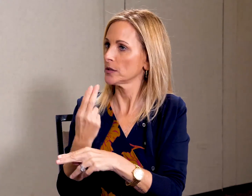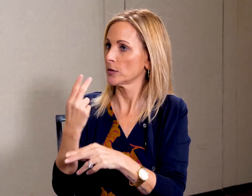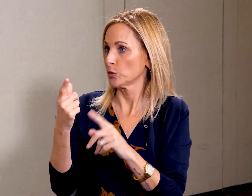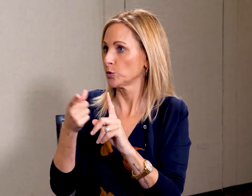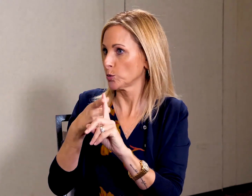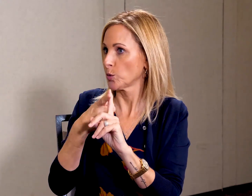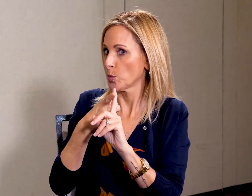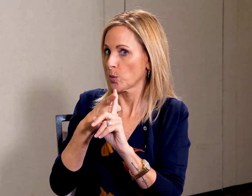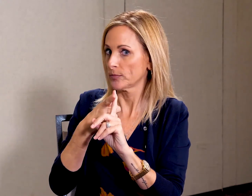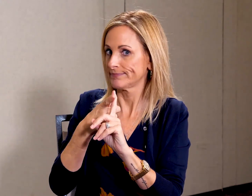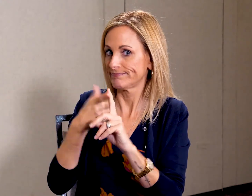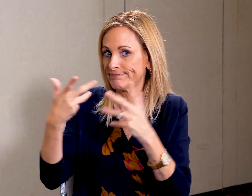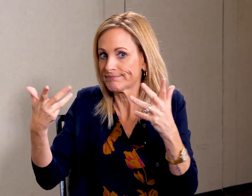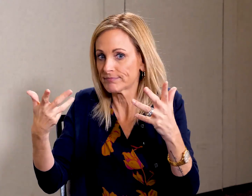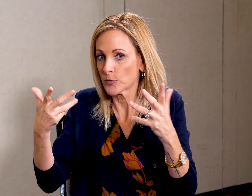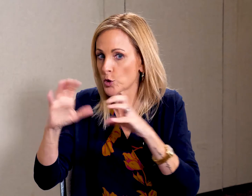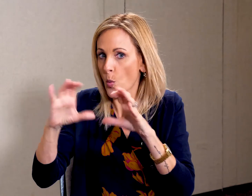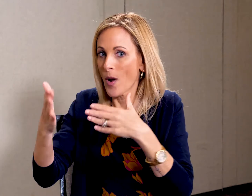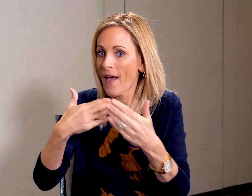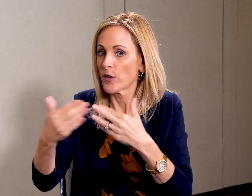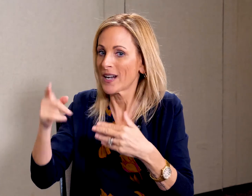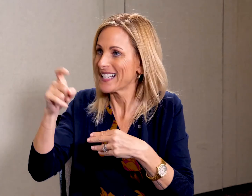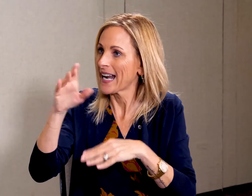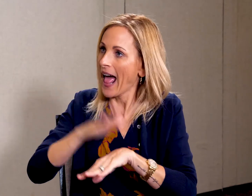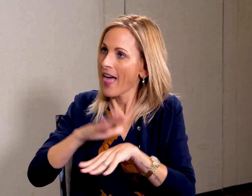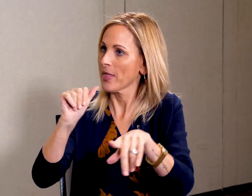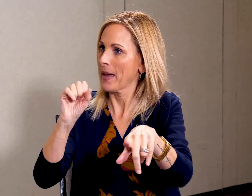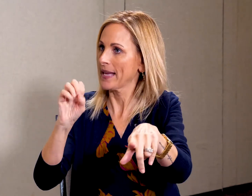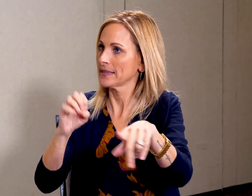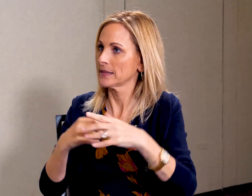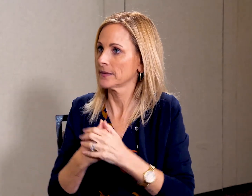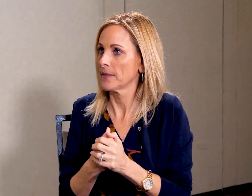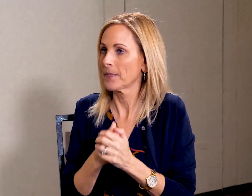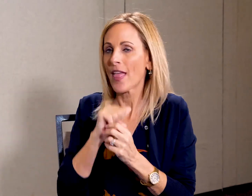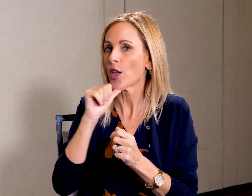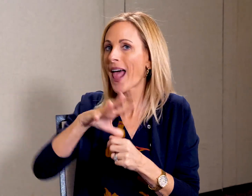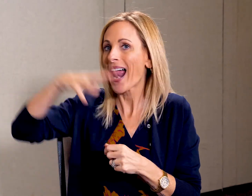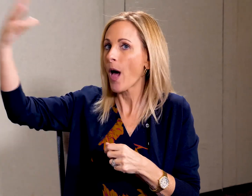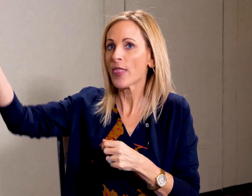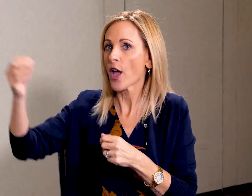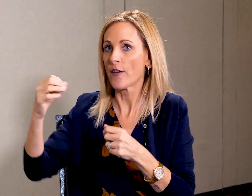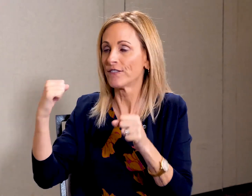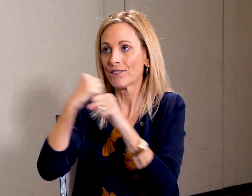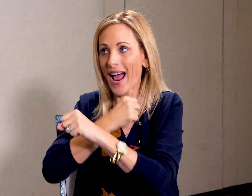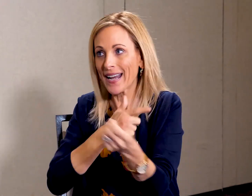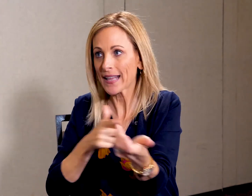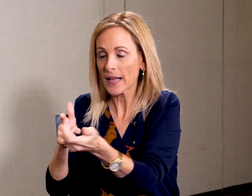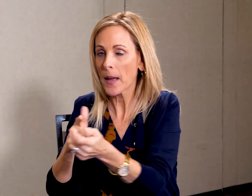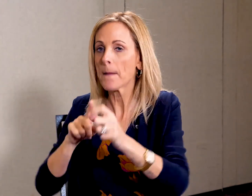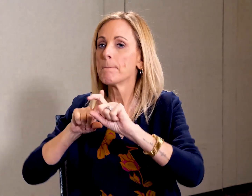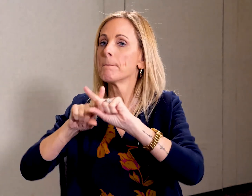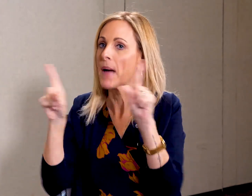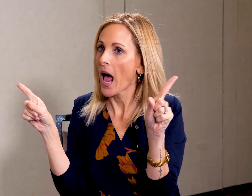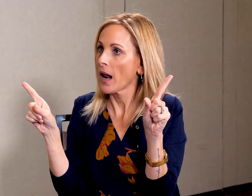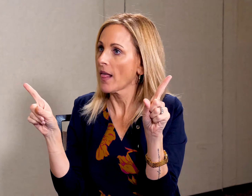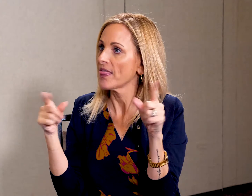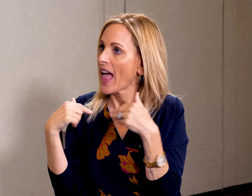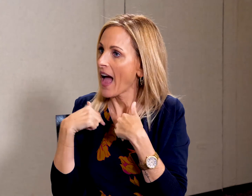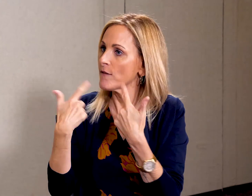use, as they would anybody, disabled or not, to work on and using their skills. They necessarily aren't working on the